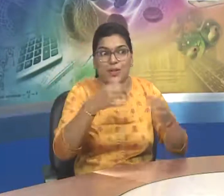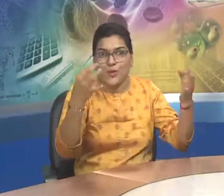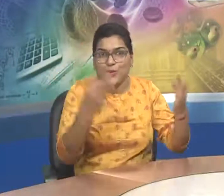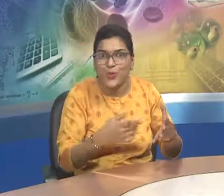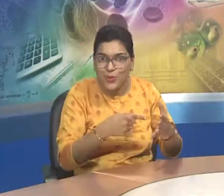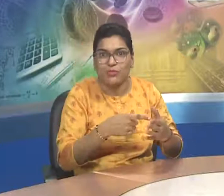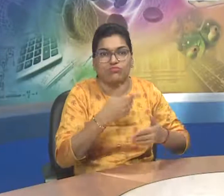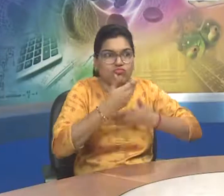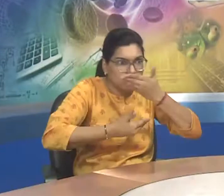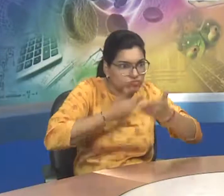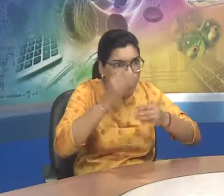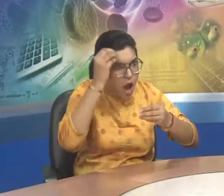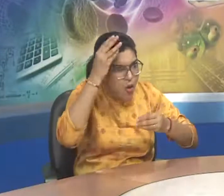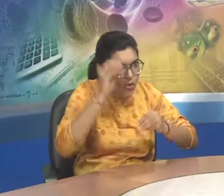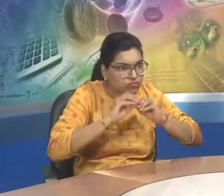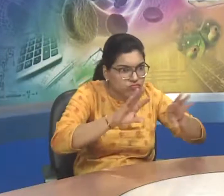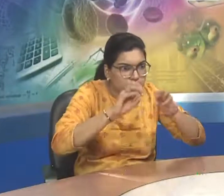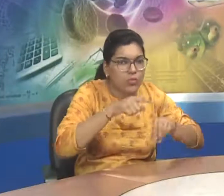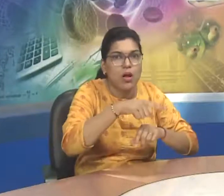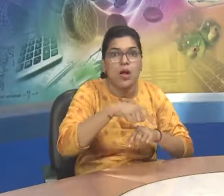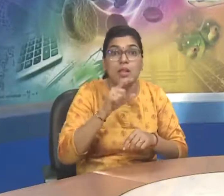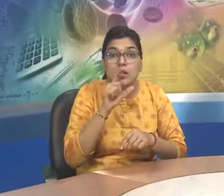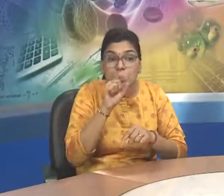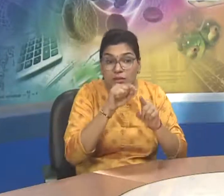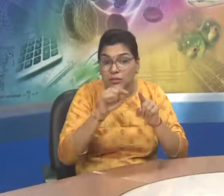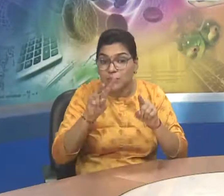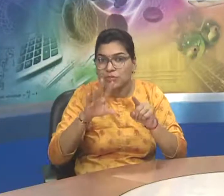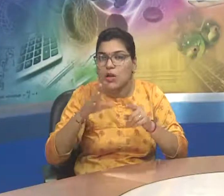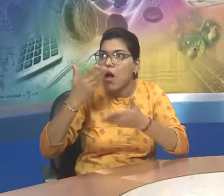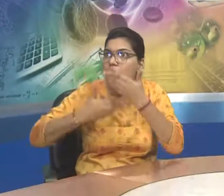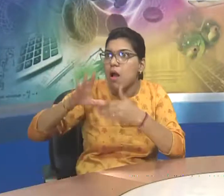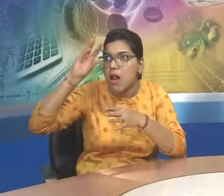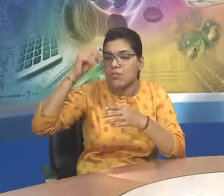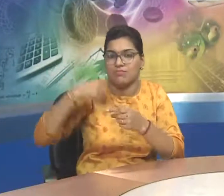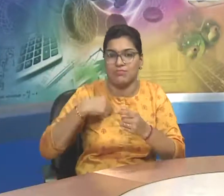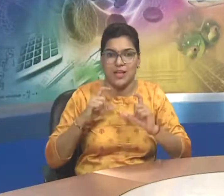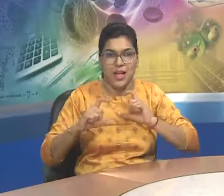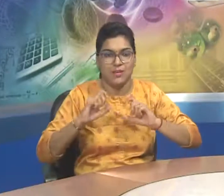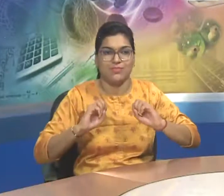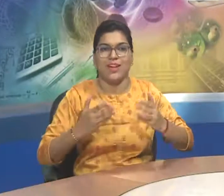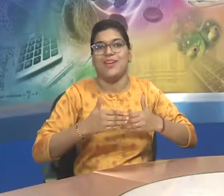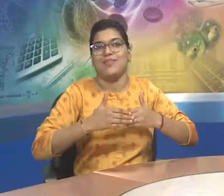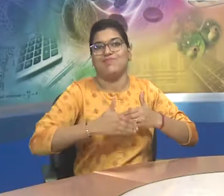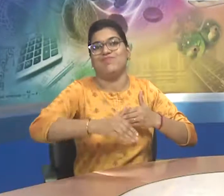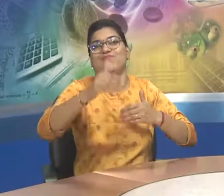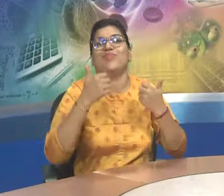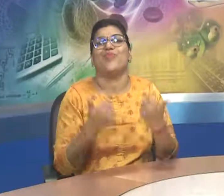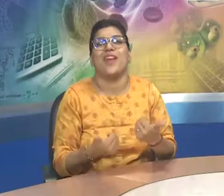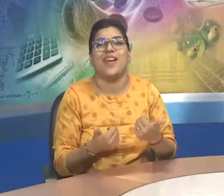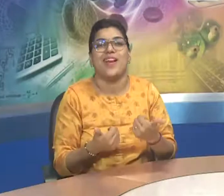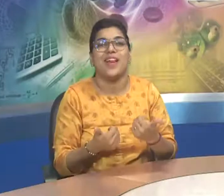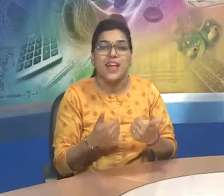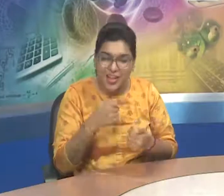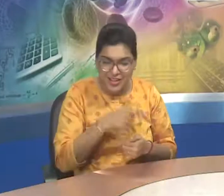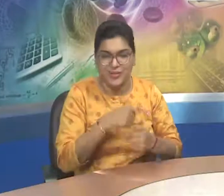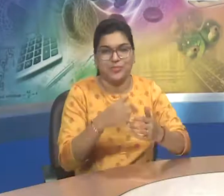than schools, as they can reach the age group